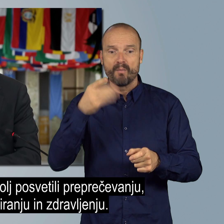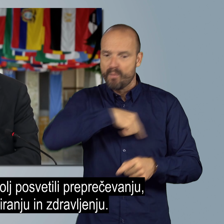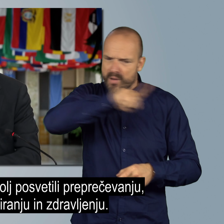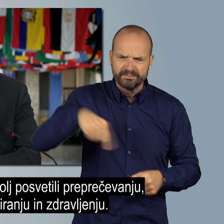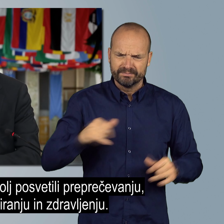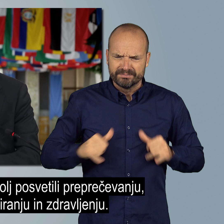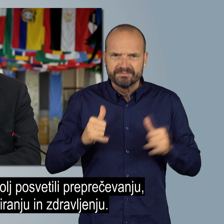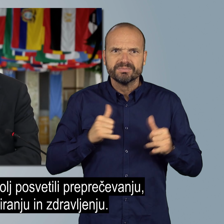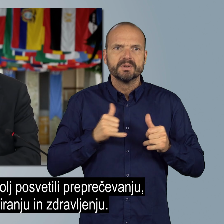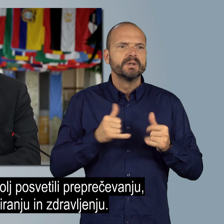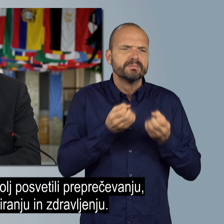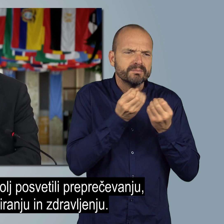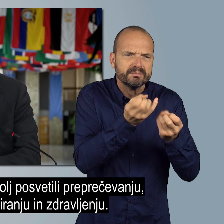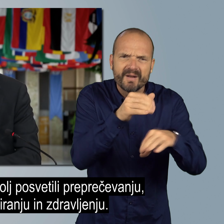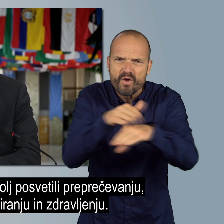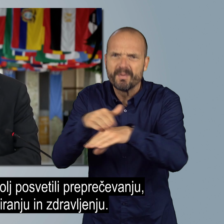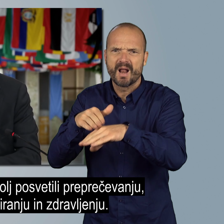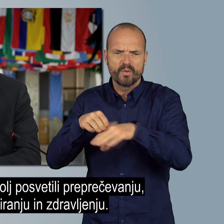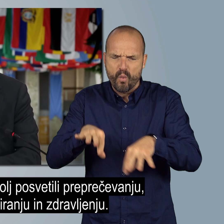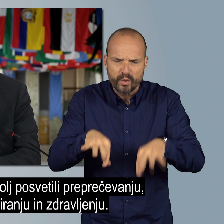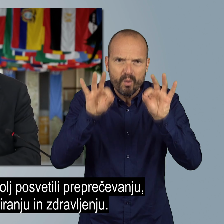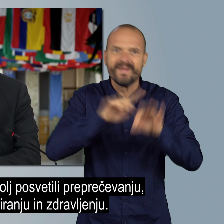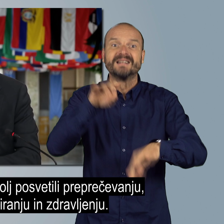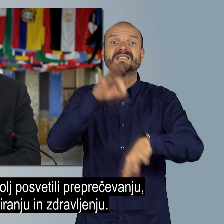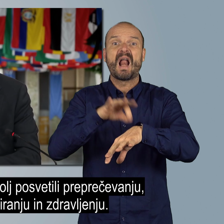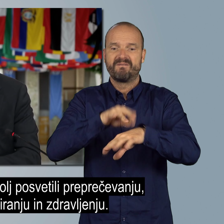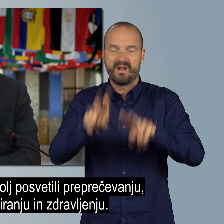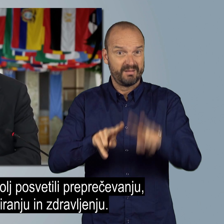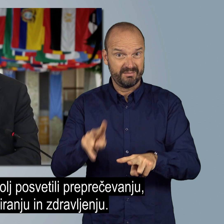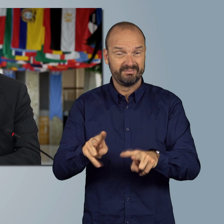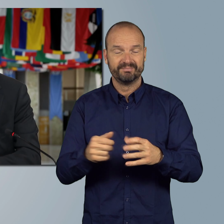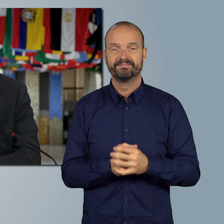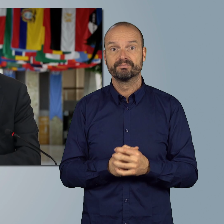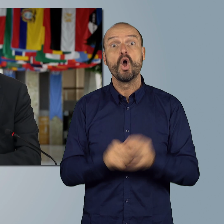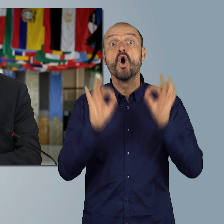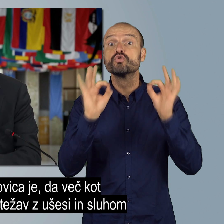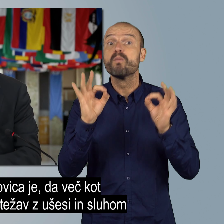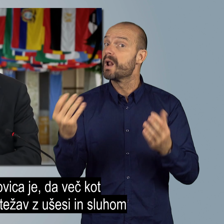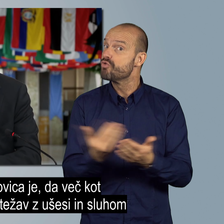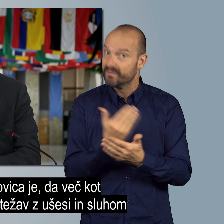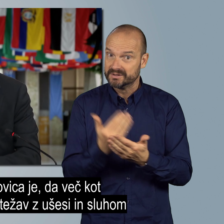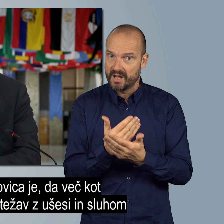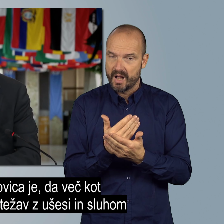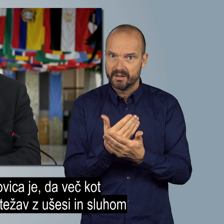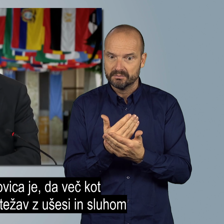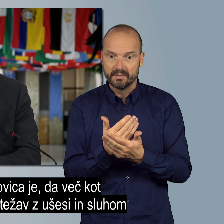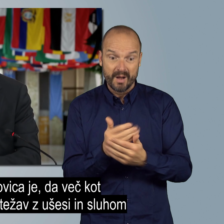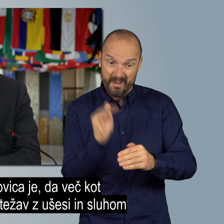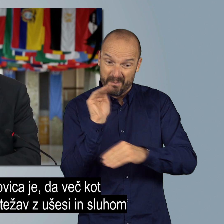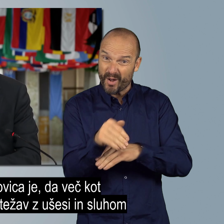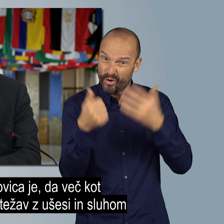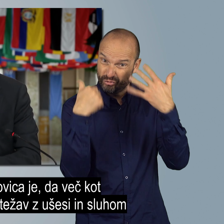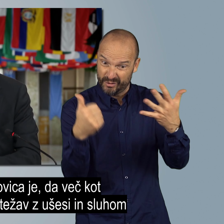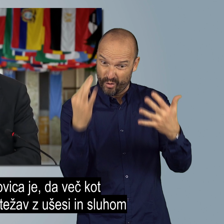up efforts in prevention, diagnosis, and treatment. The good news is that